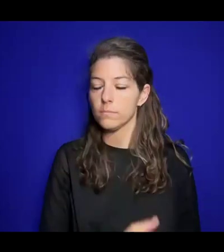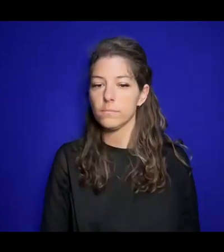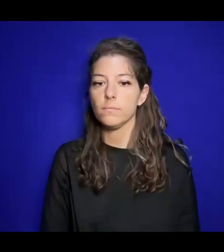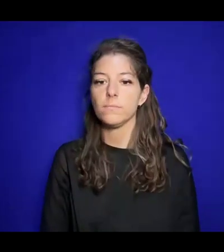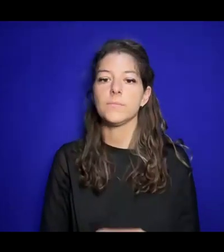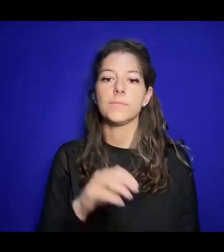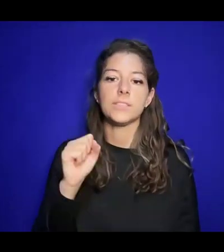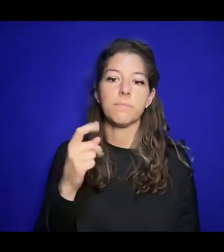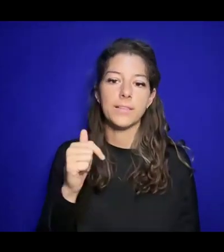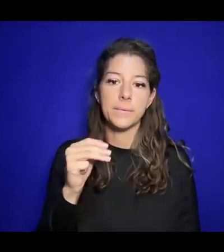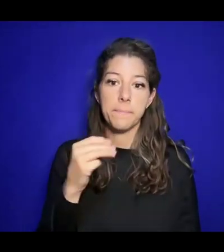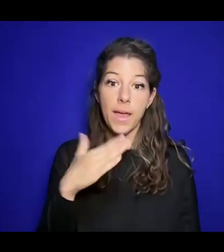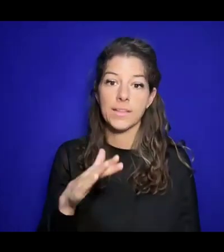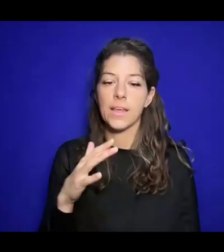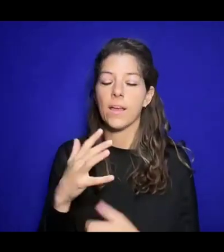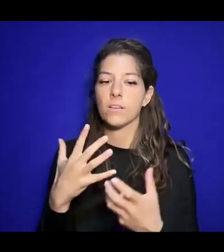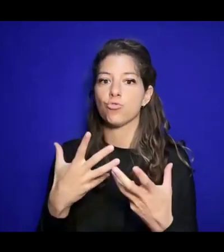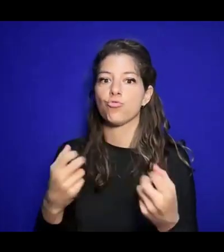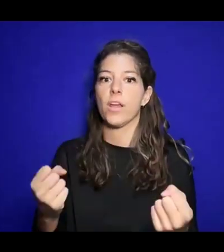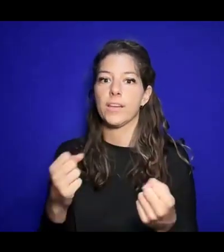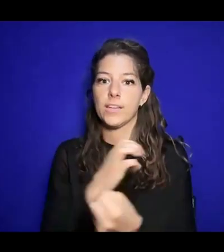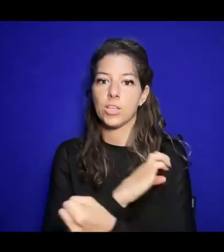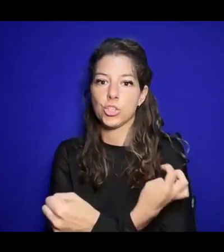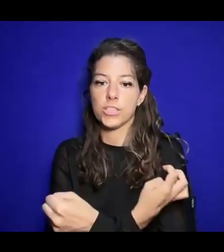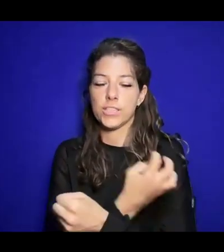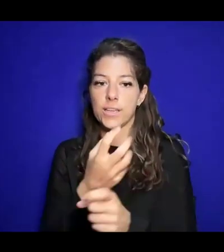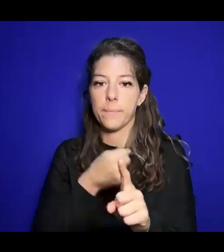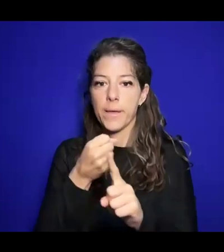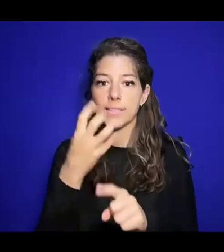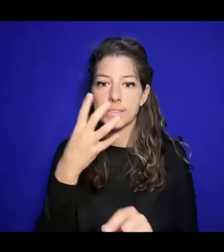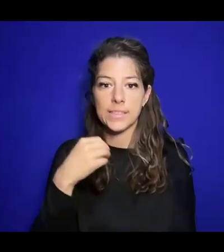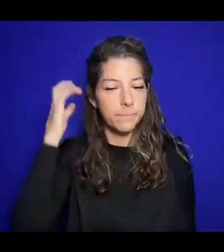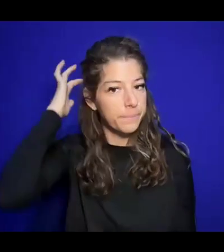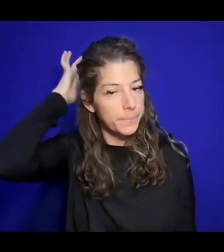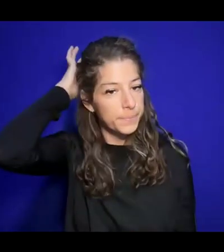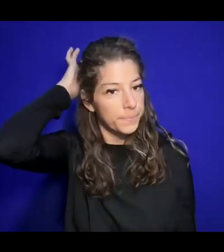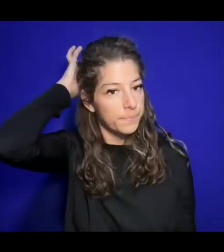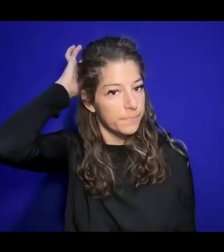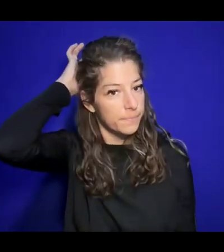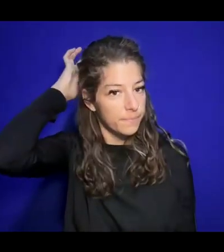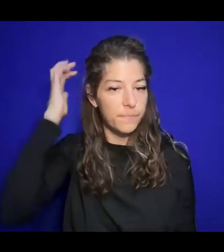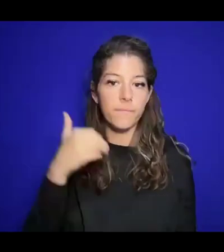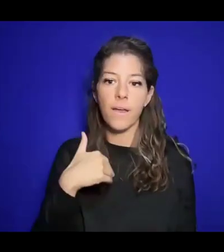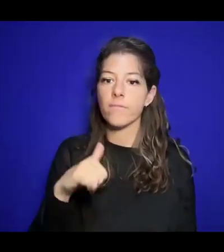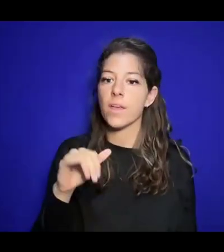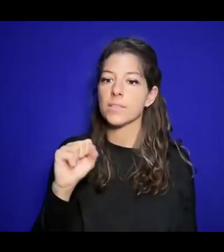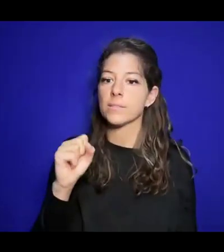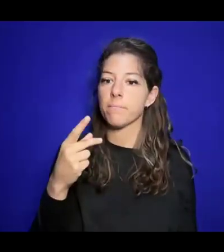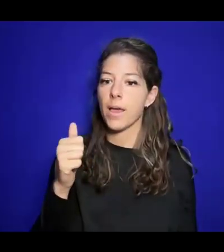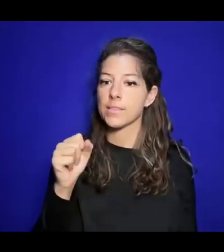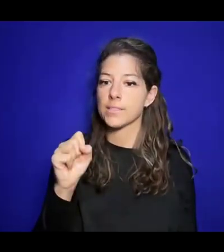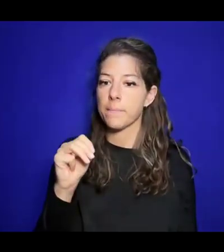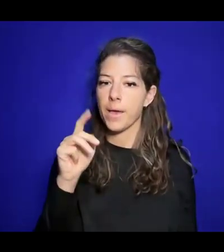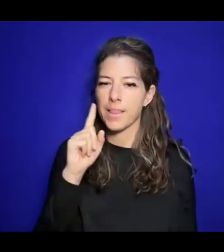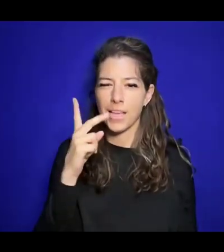Spasms that are so bad that drain energy and impacts us sleep. We have the spasm booklet. I think I saw it come